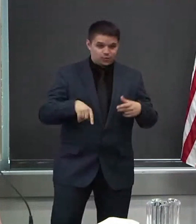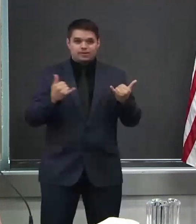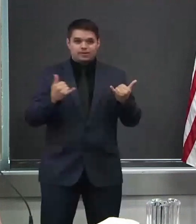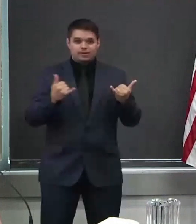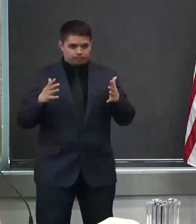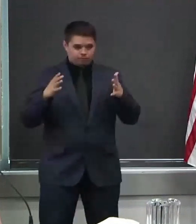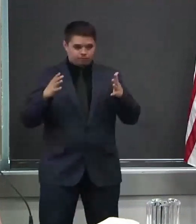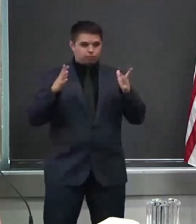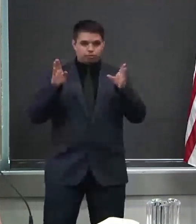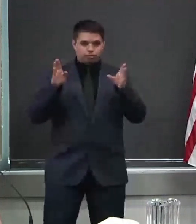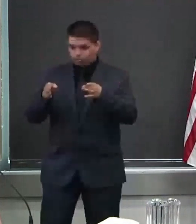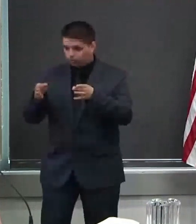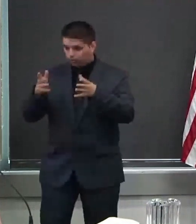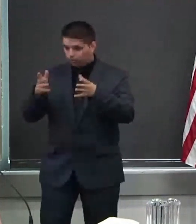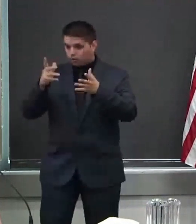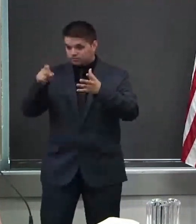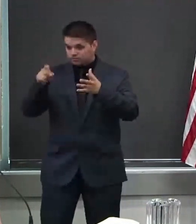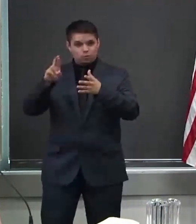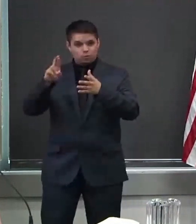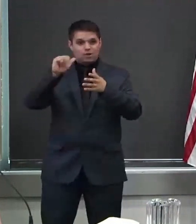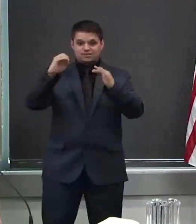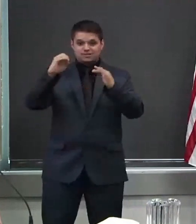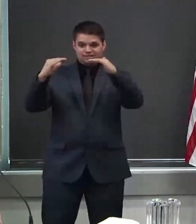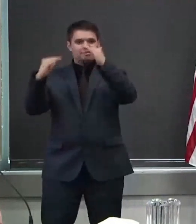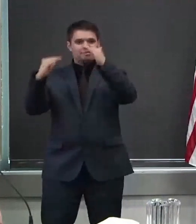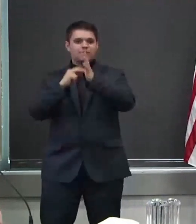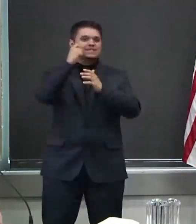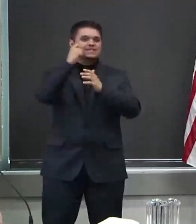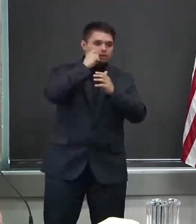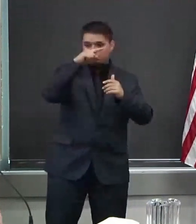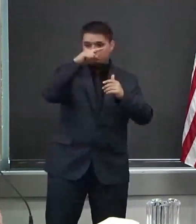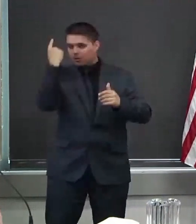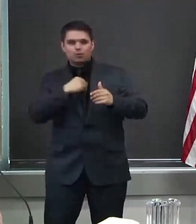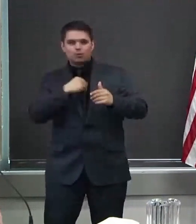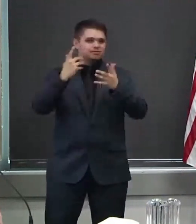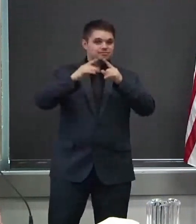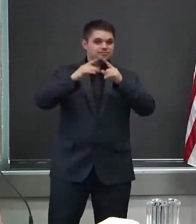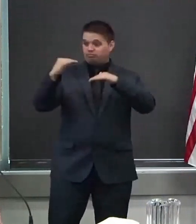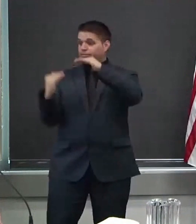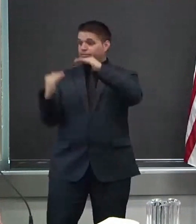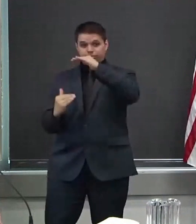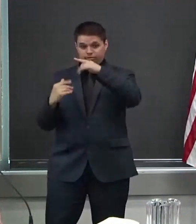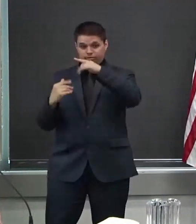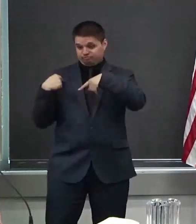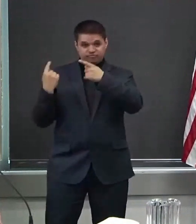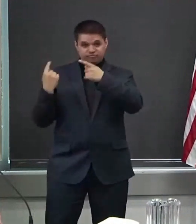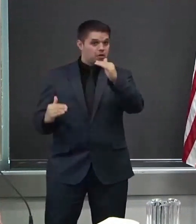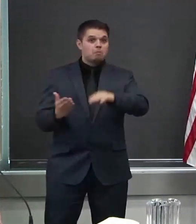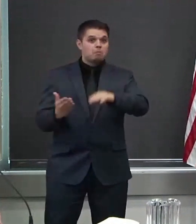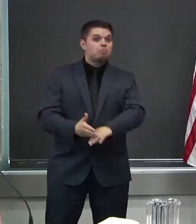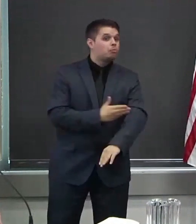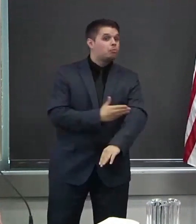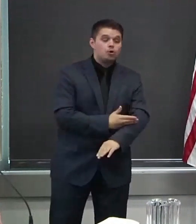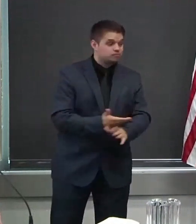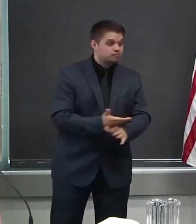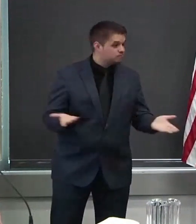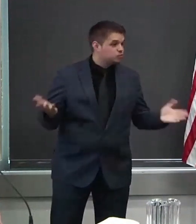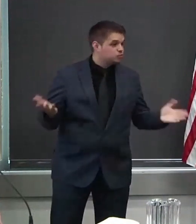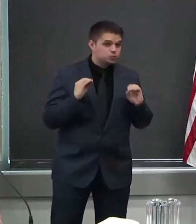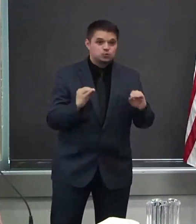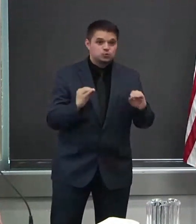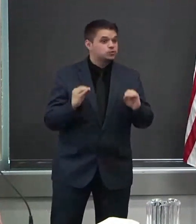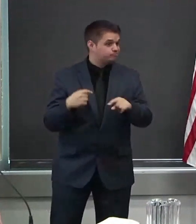injustice in this state and in this country. And I think it's critically important that